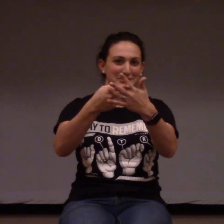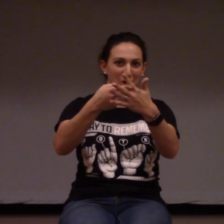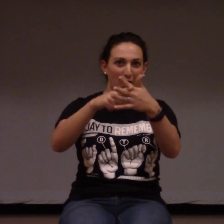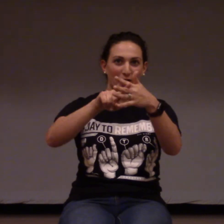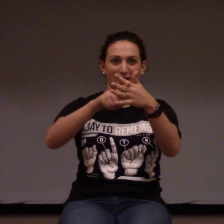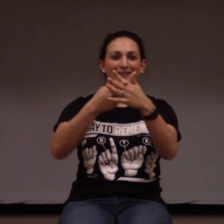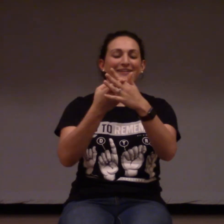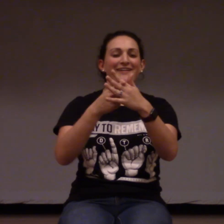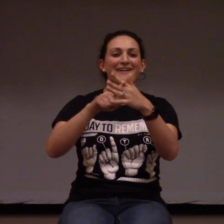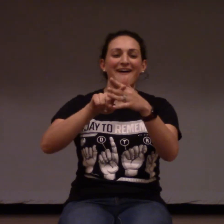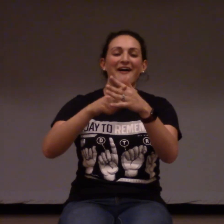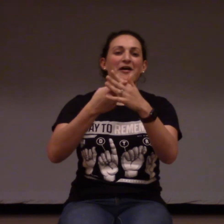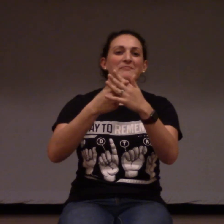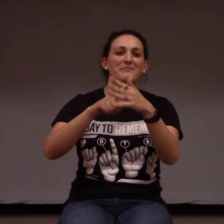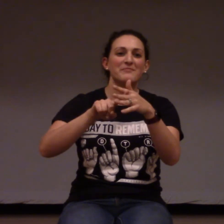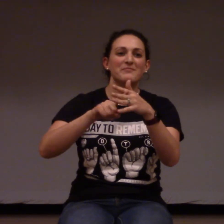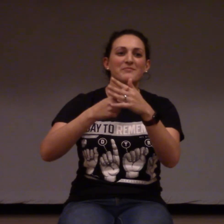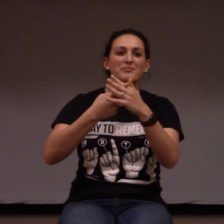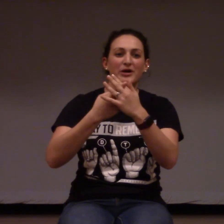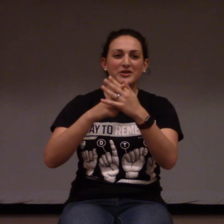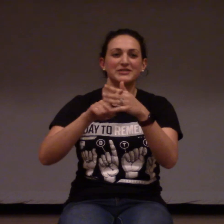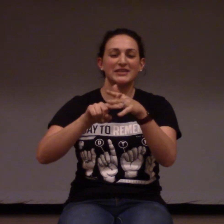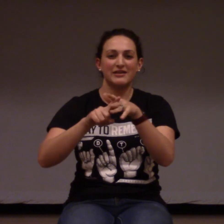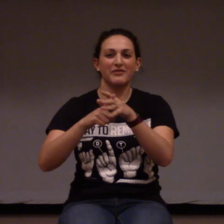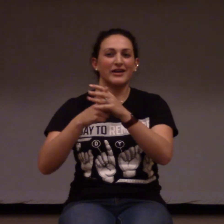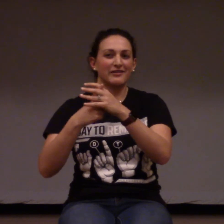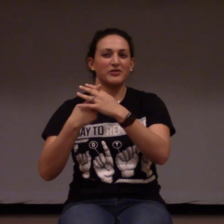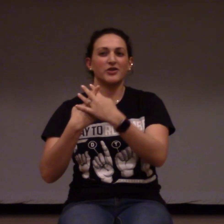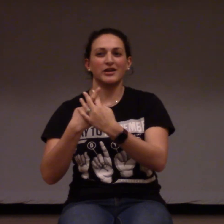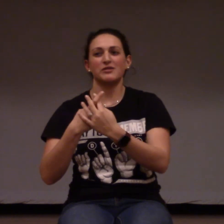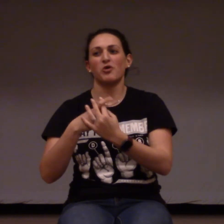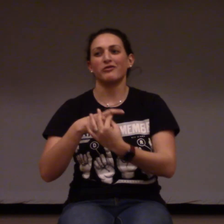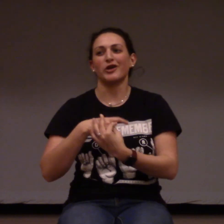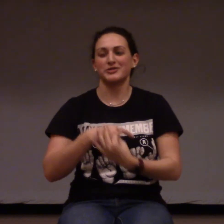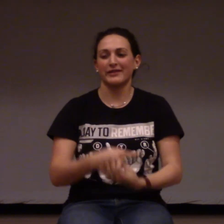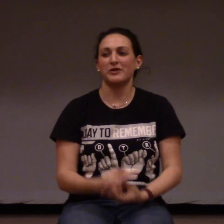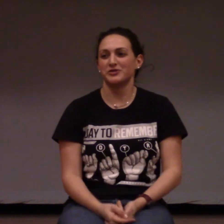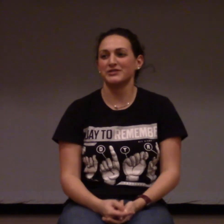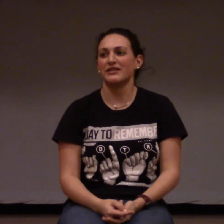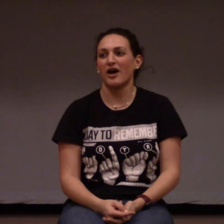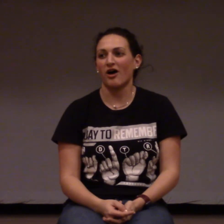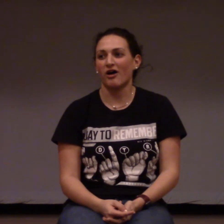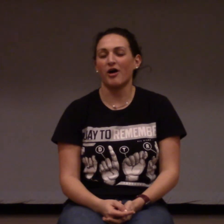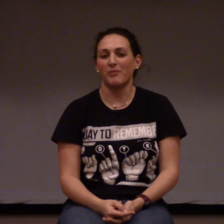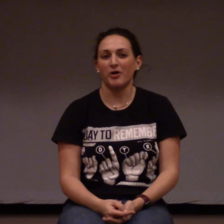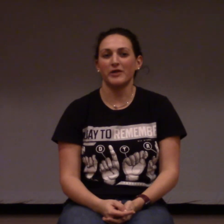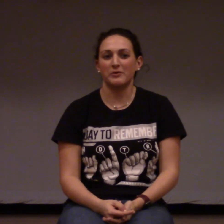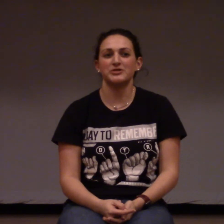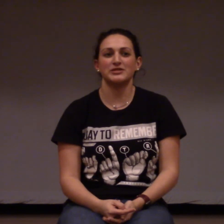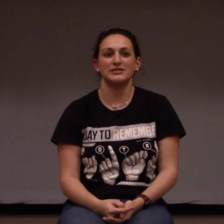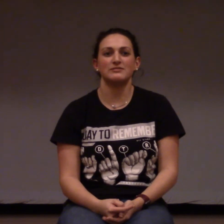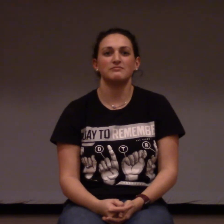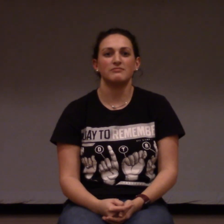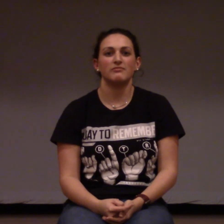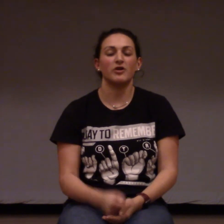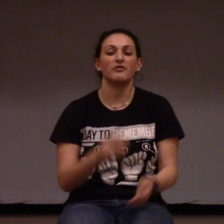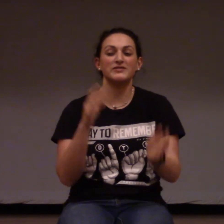start. Yeah. But you'll see, like, if you look into more French Sign Language, you'll see that our language is, or sign